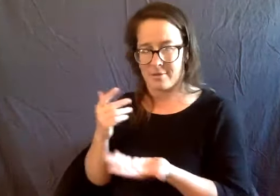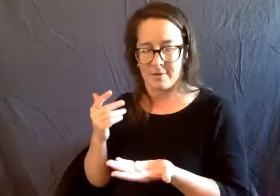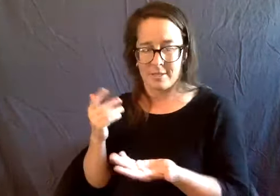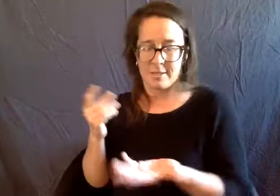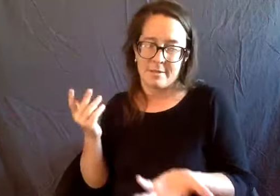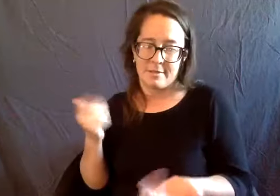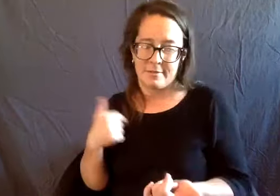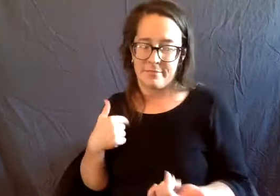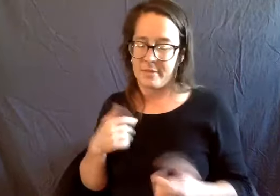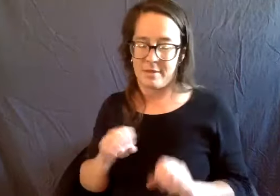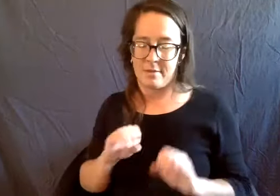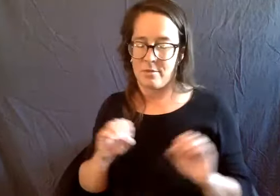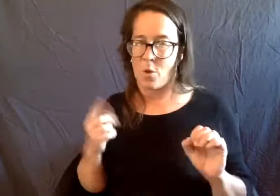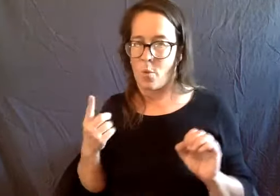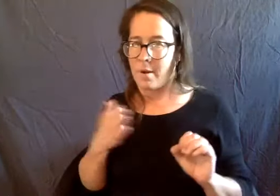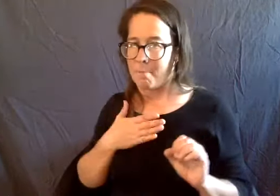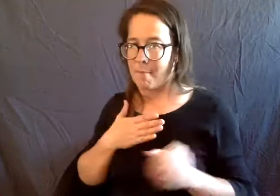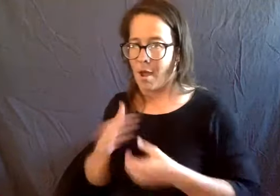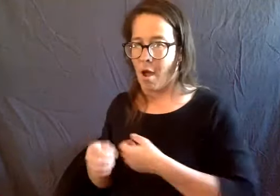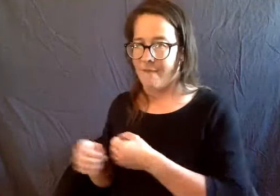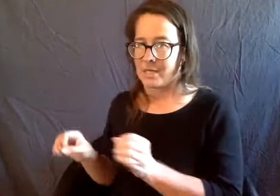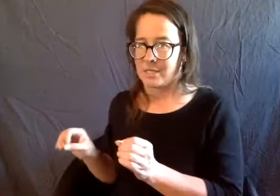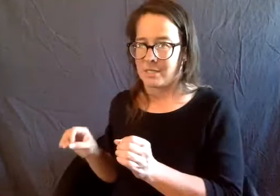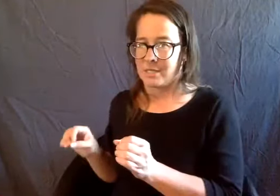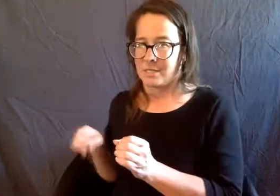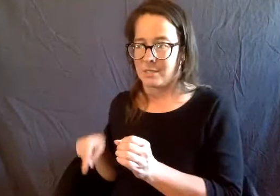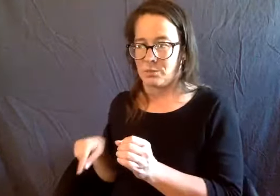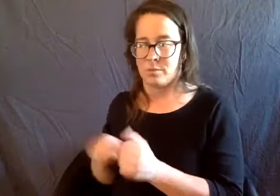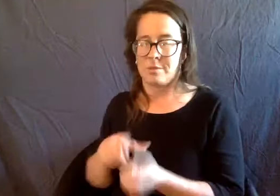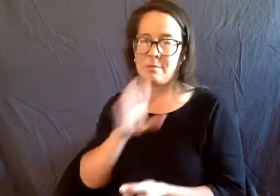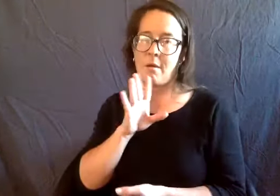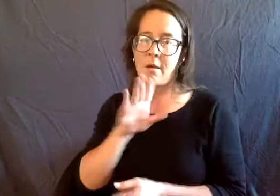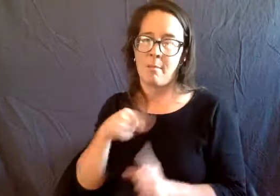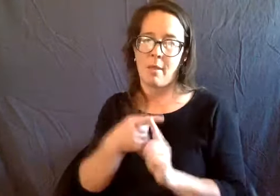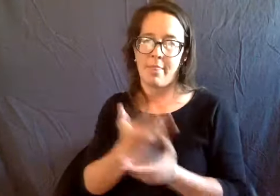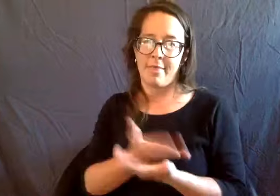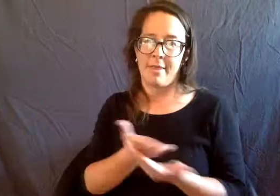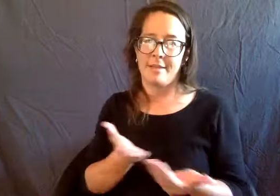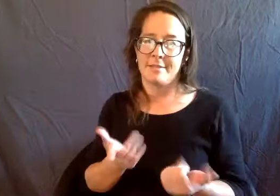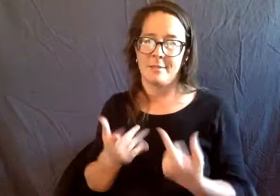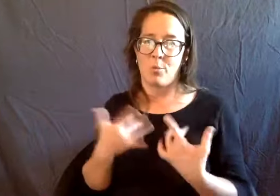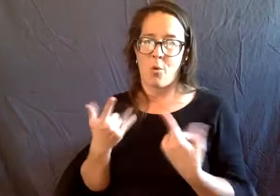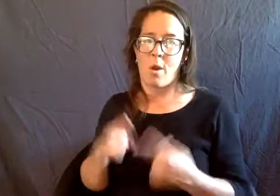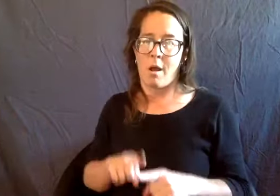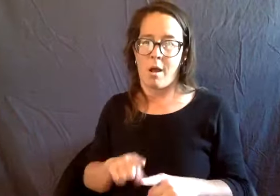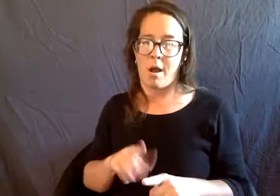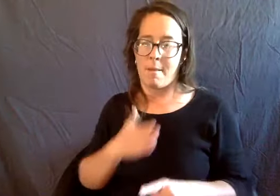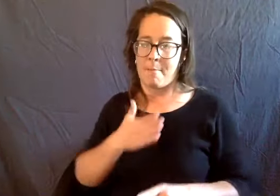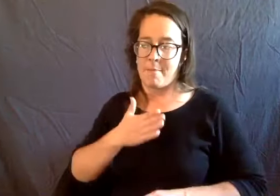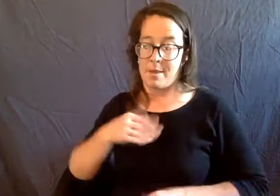I was one. And no one in my office was talking about the things that were going on in my